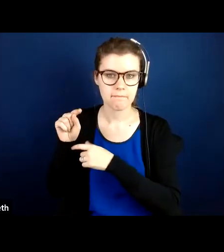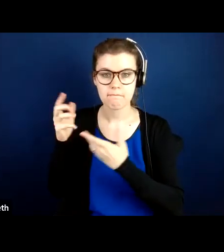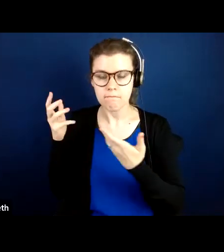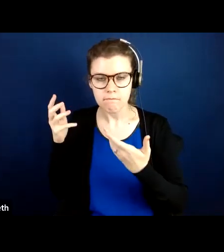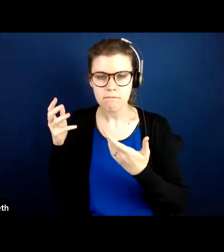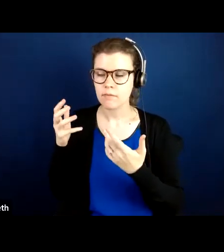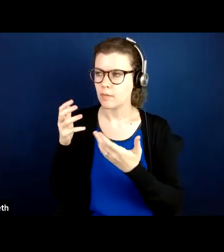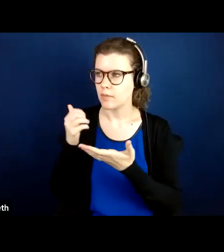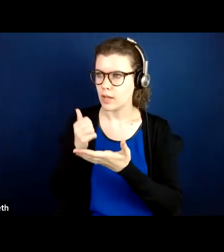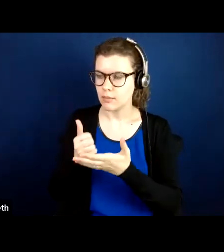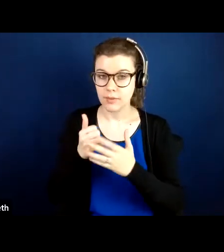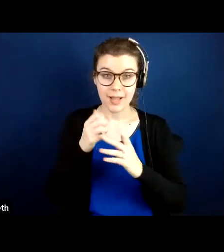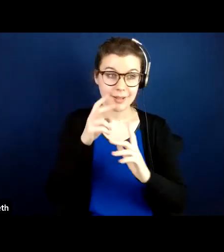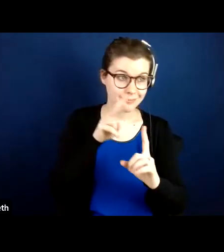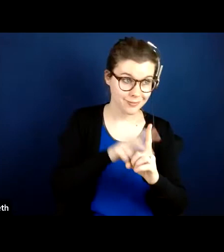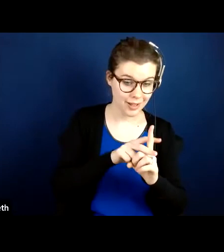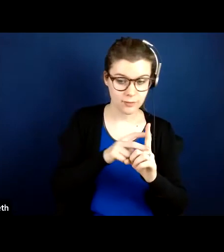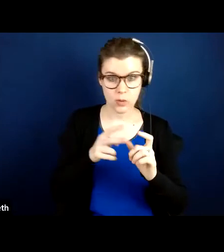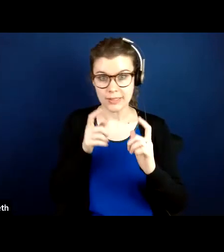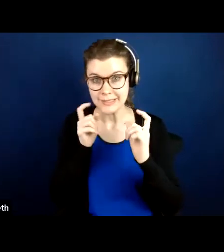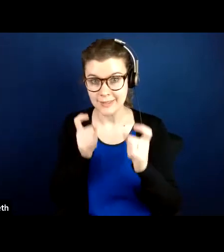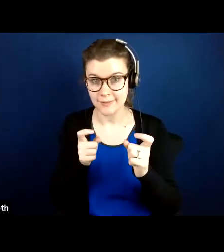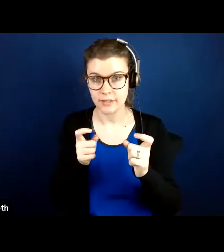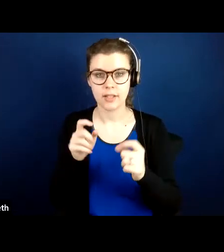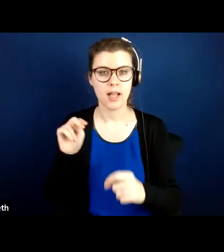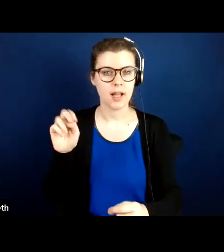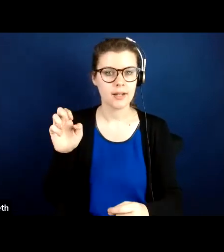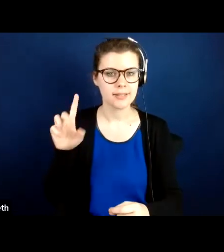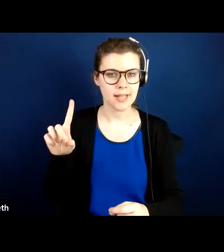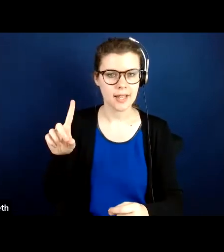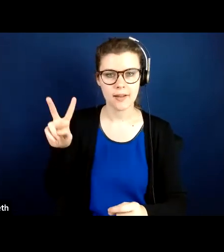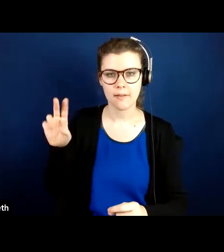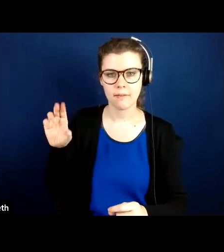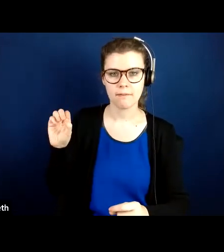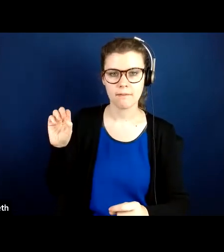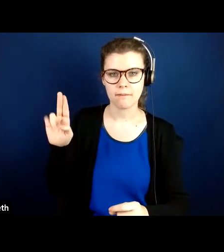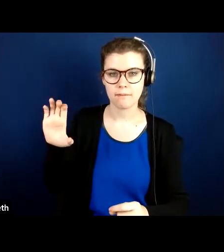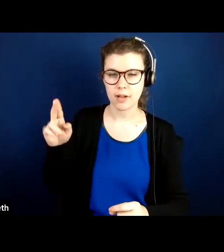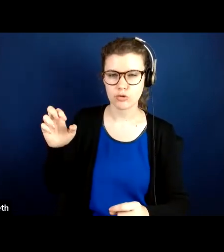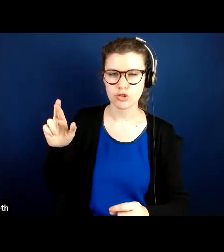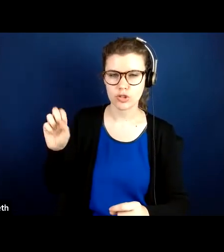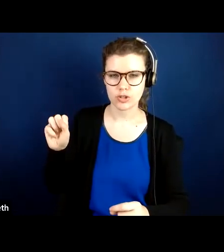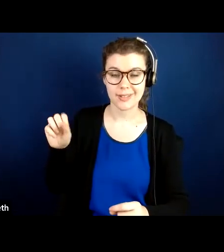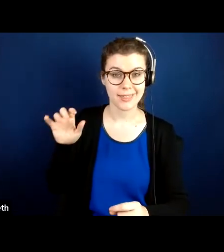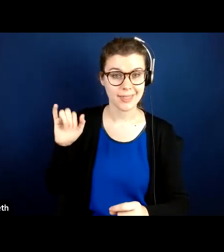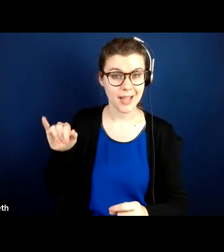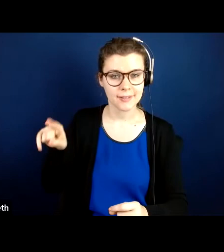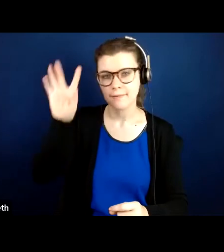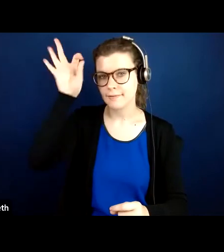distributing, applying for, administering the NED vouchers. NED vouchers are again a